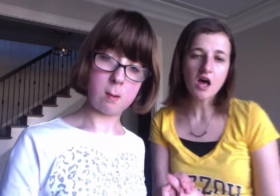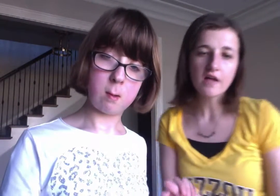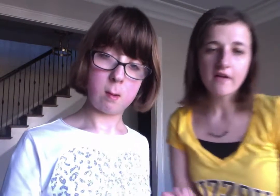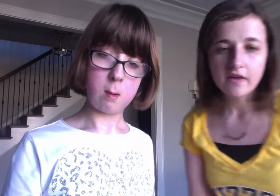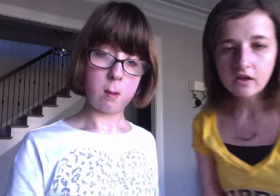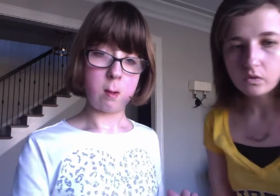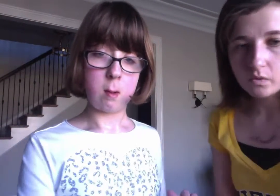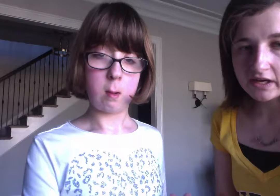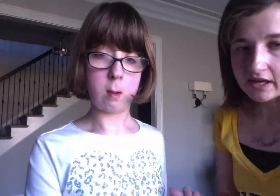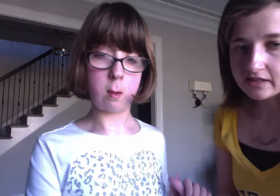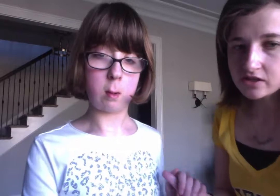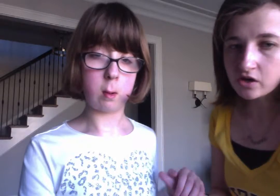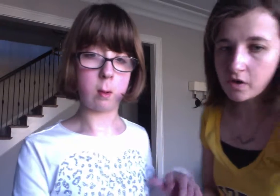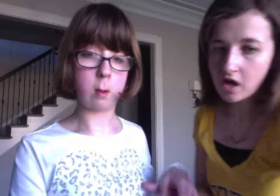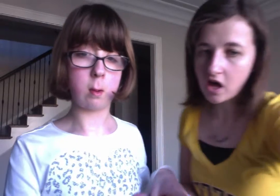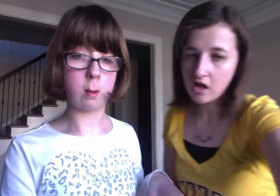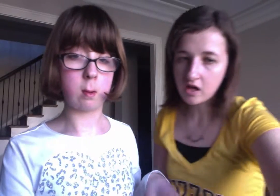all. We can't go on